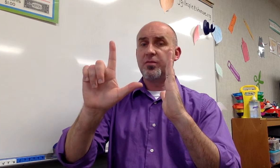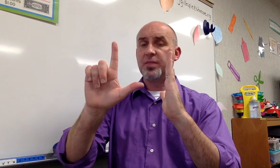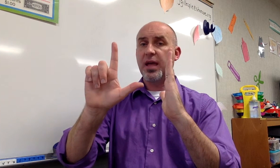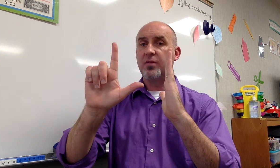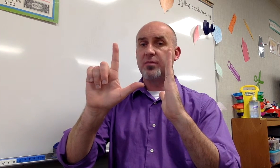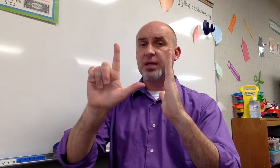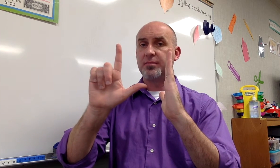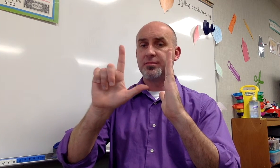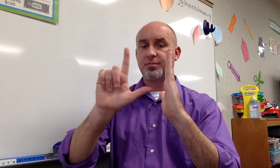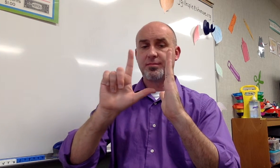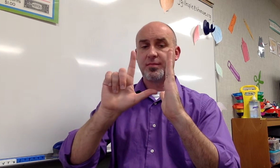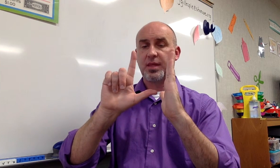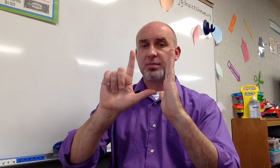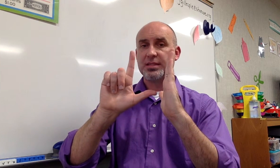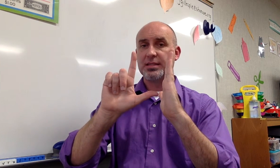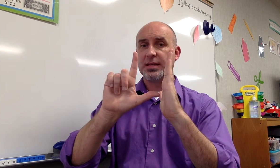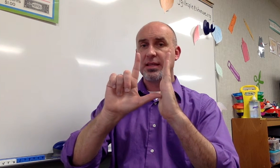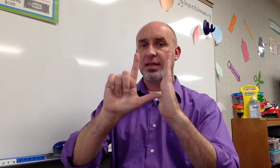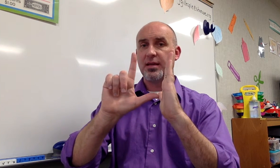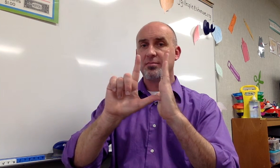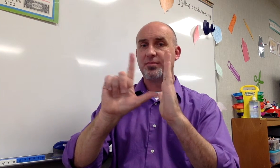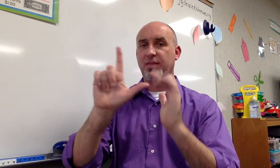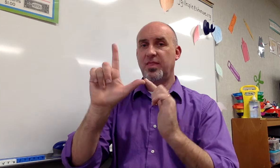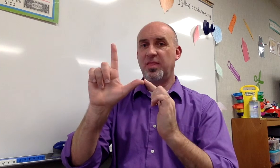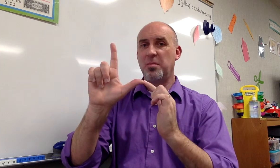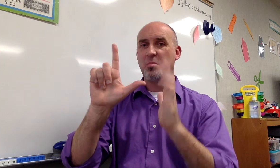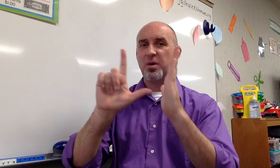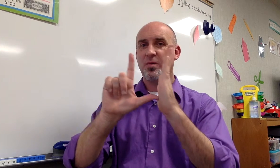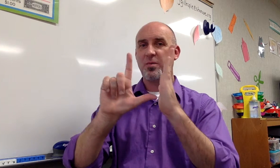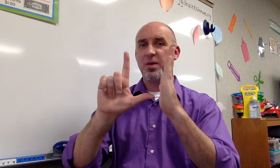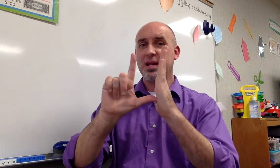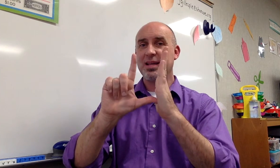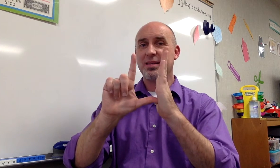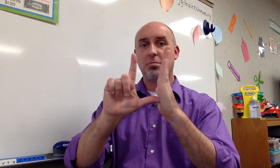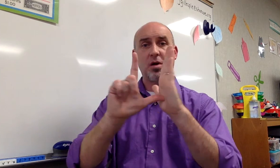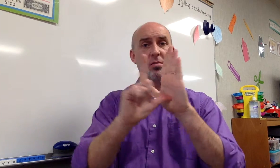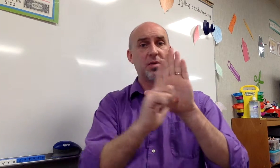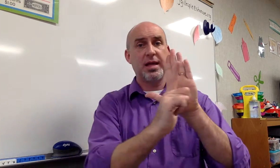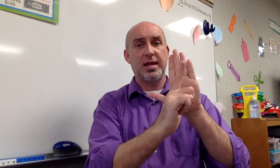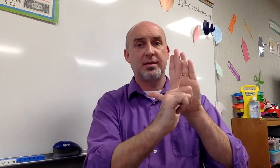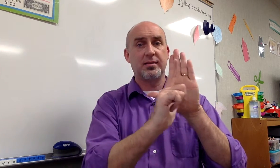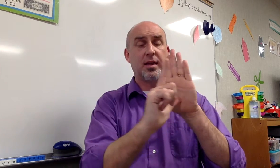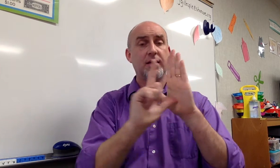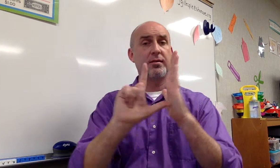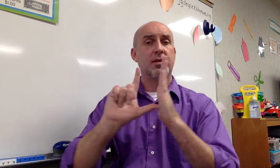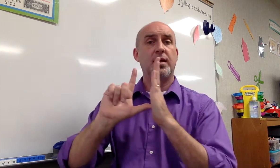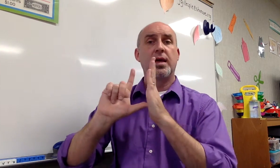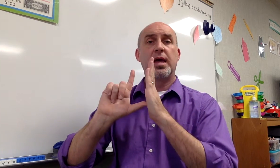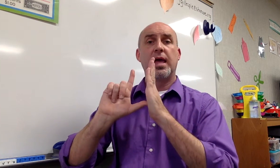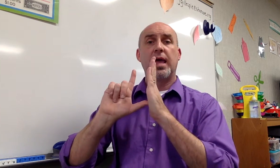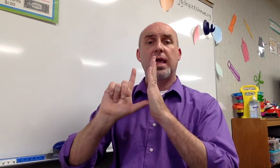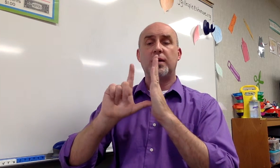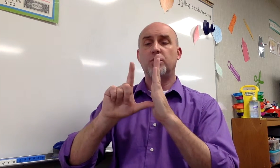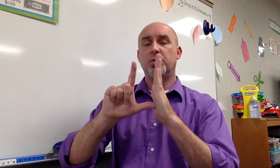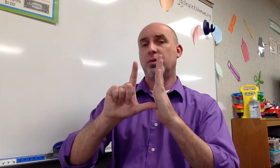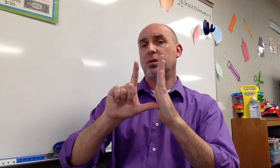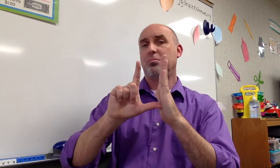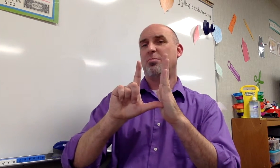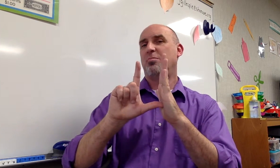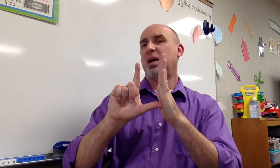the alphabet. I'm going to stick the thumb part right in the palm of my hand, okay? And you pull it back.